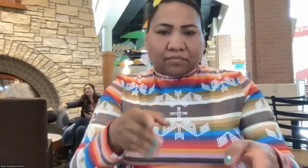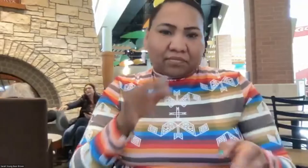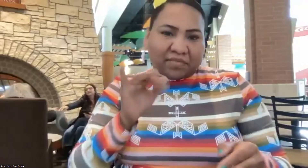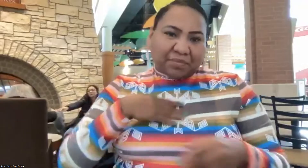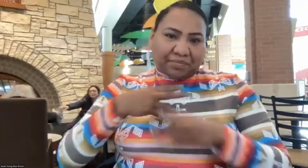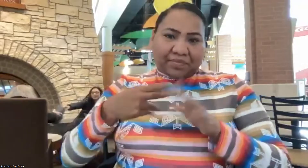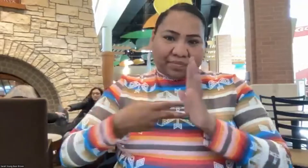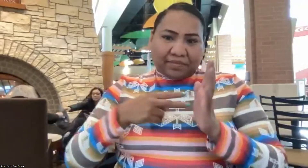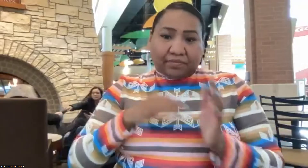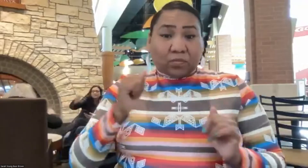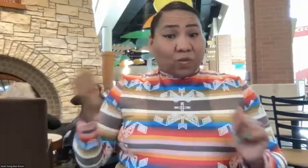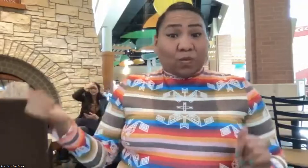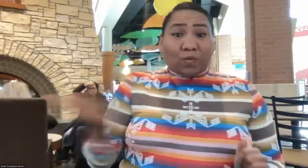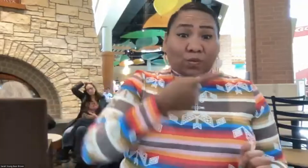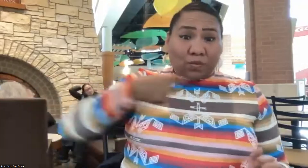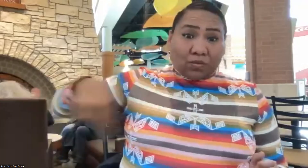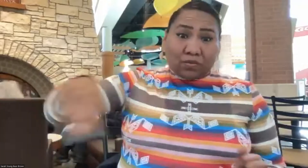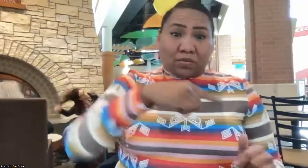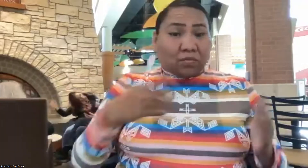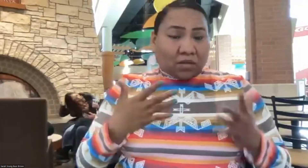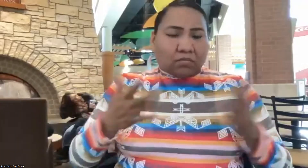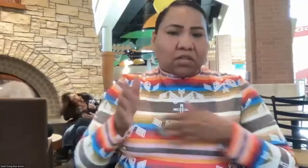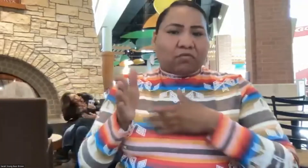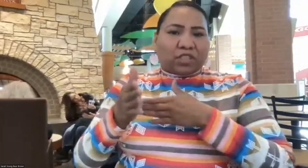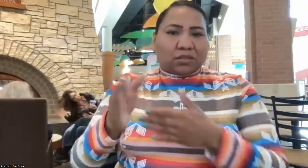woman waterway. So,